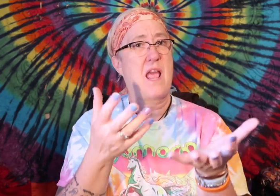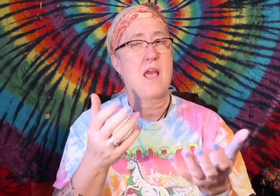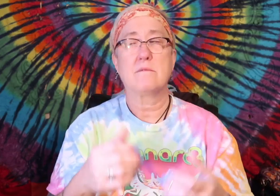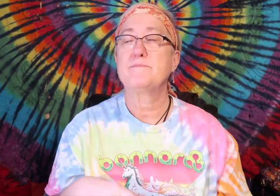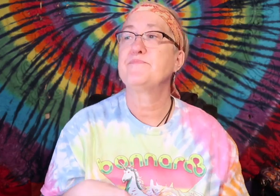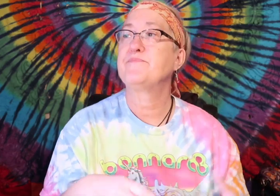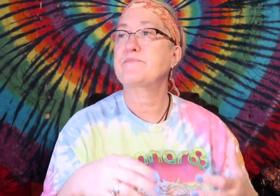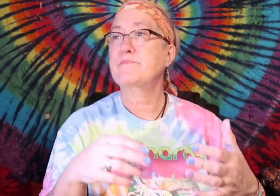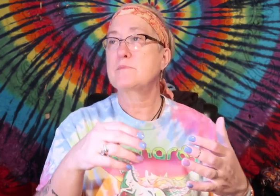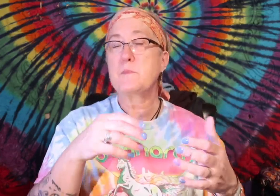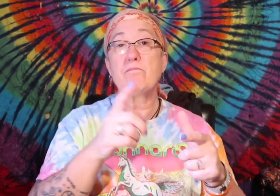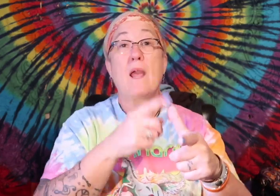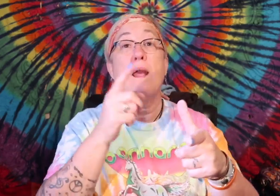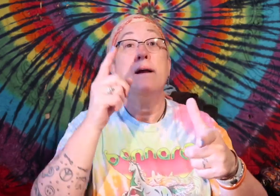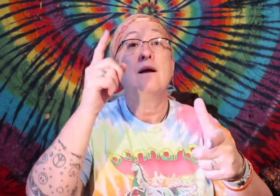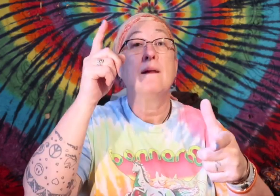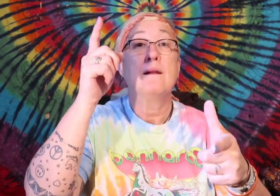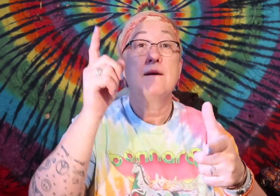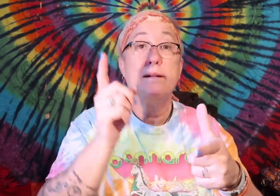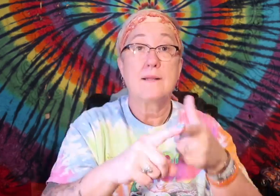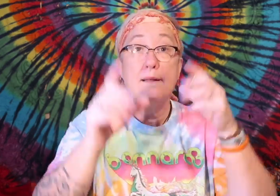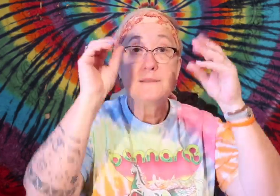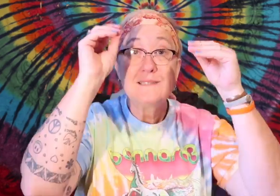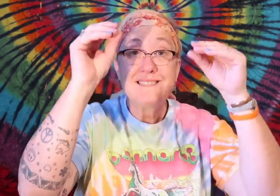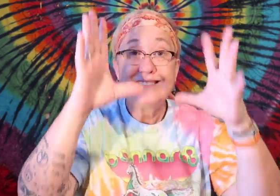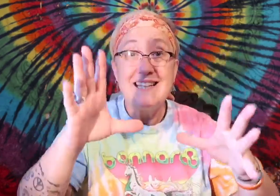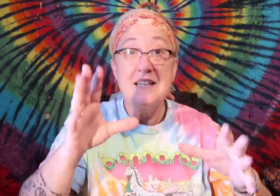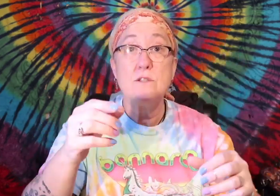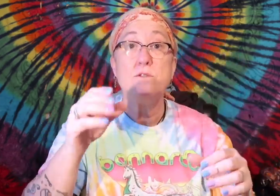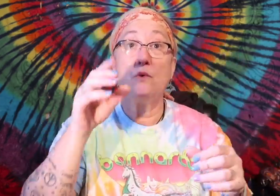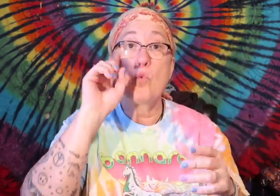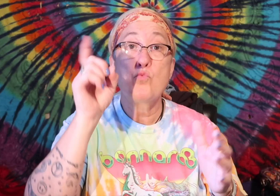soon, me and her were very fluid, talking to each other in sign language.